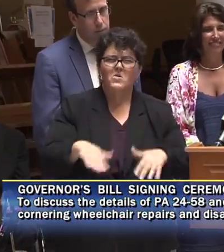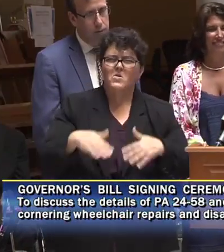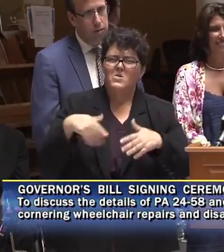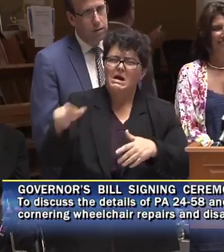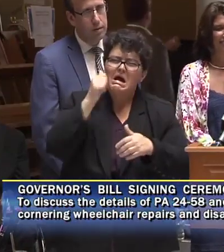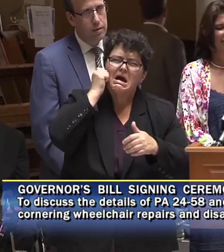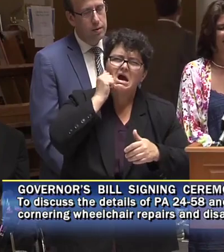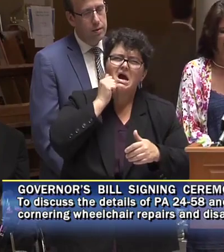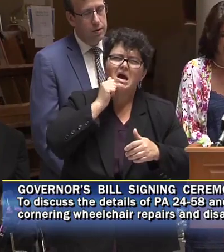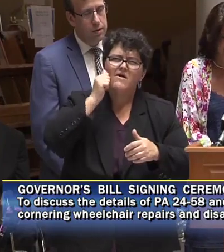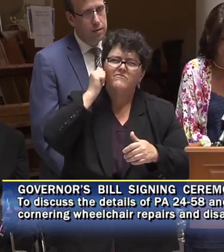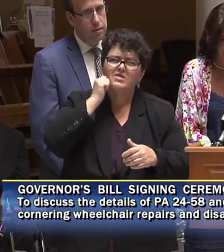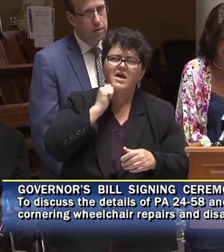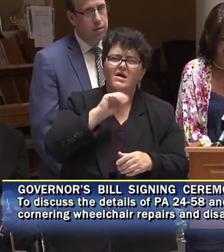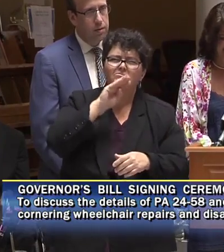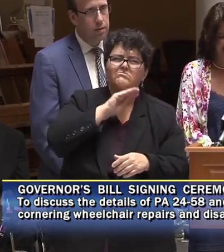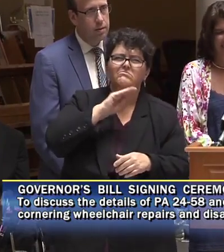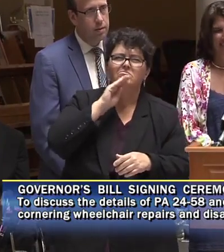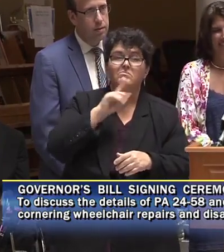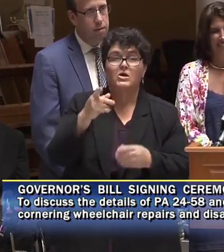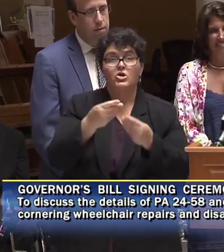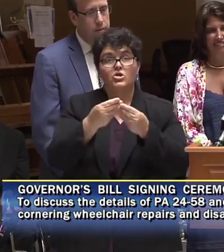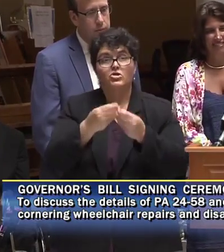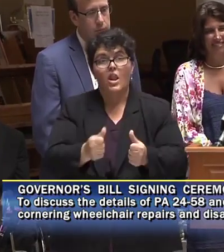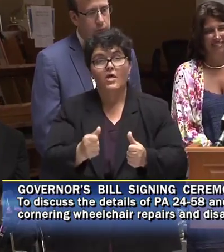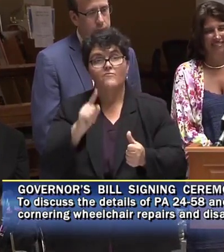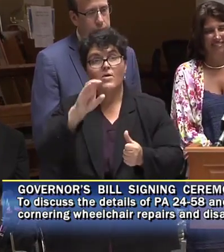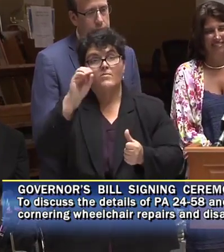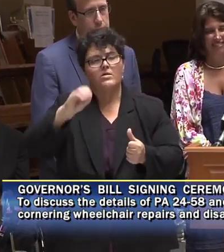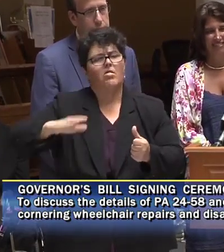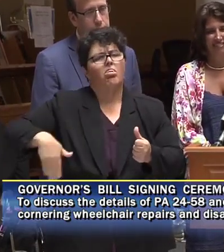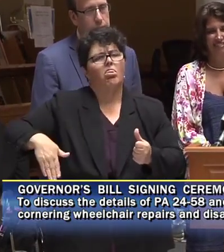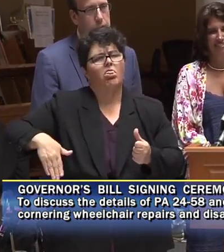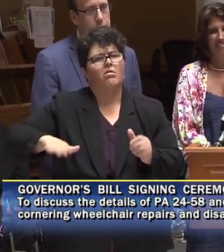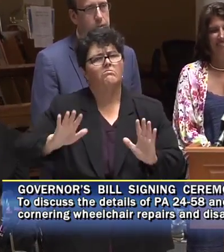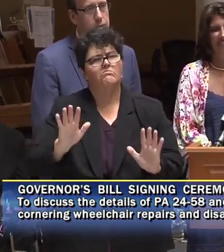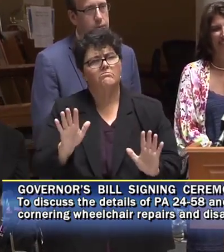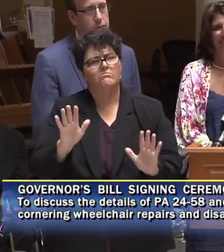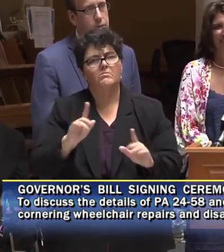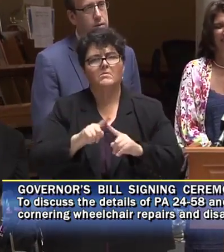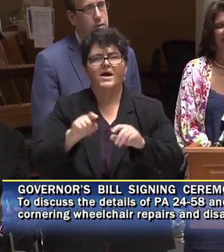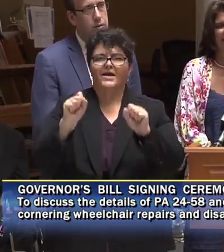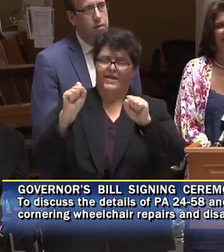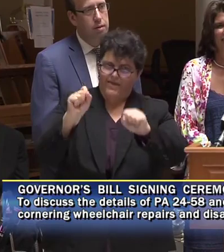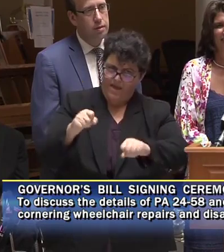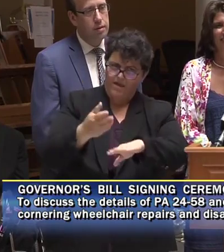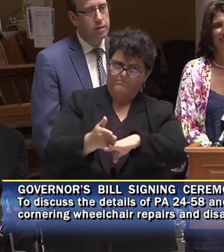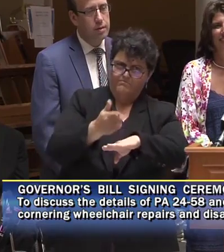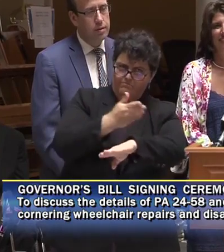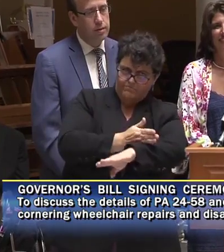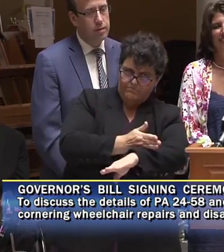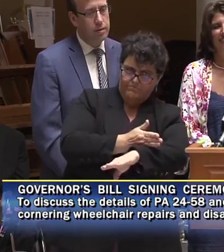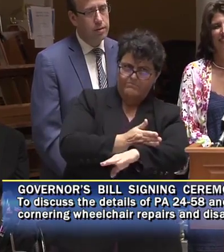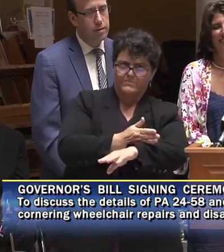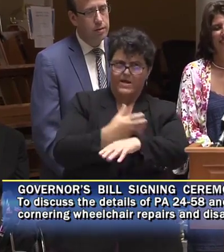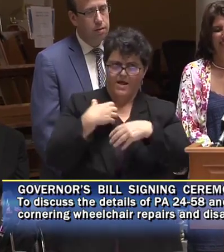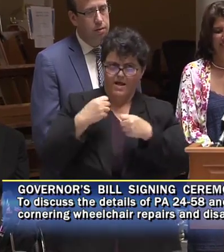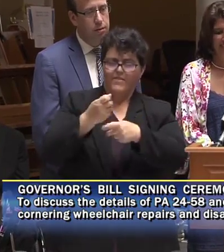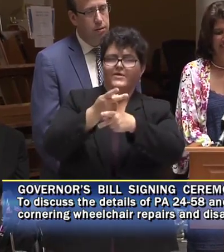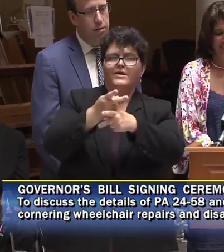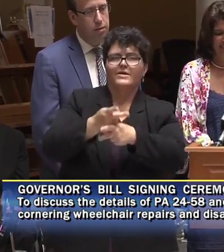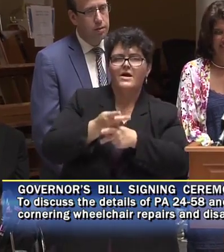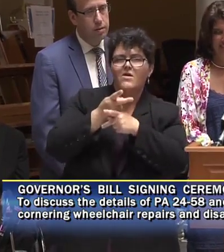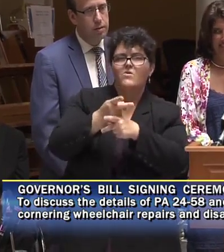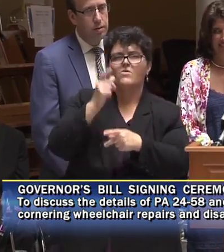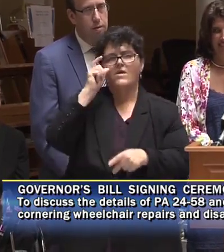those problems, but these two bills that we're celebrating today can solve the problems having to do with health care and having to